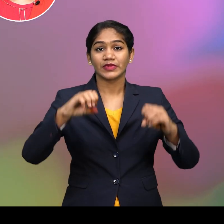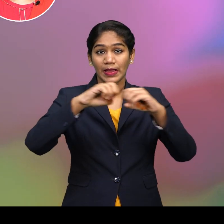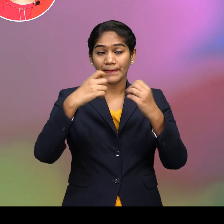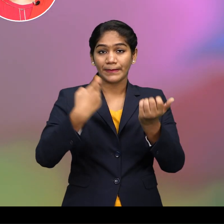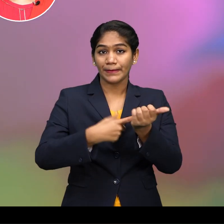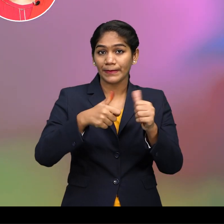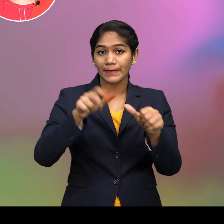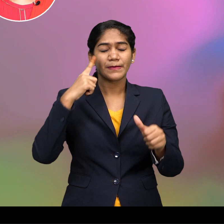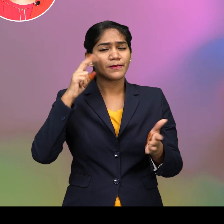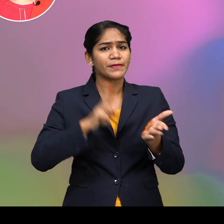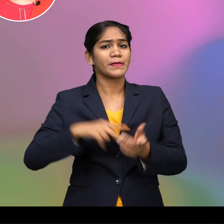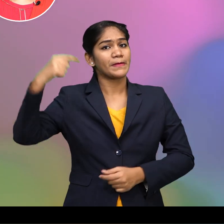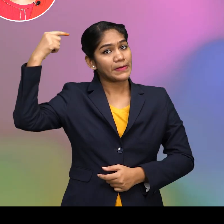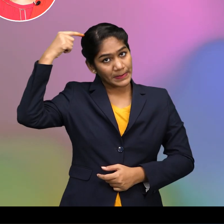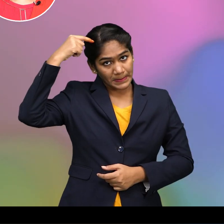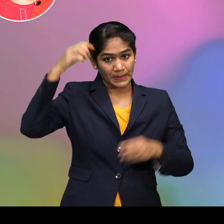brain,